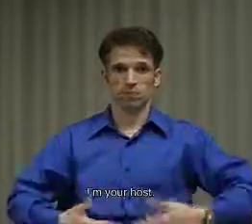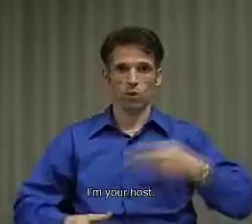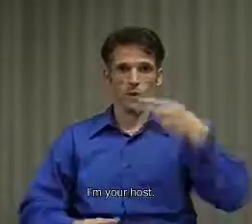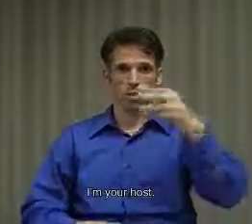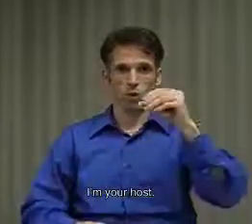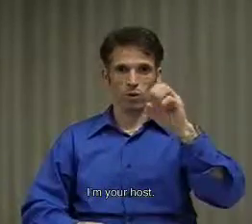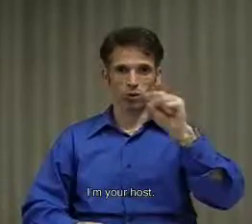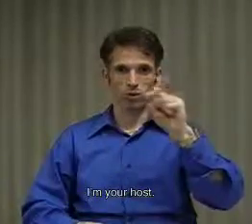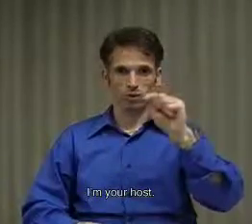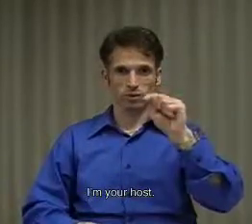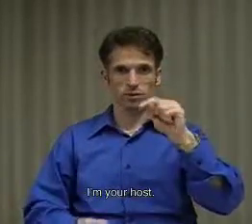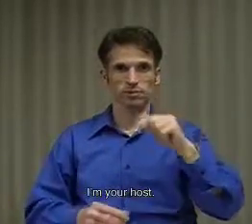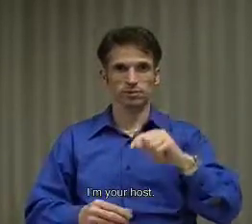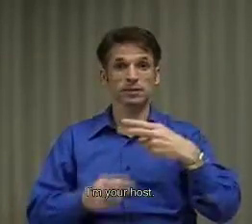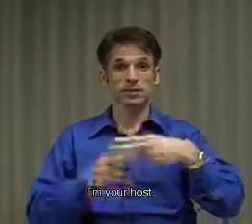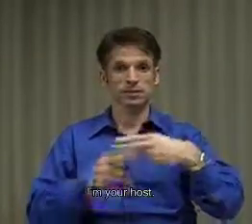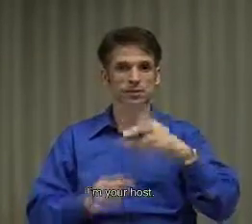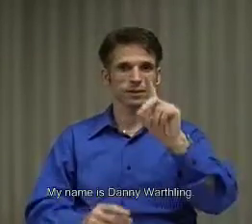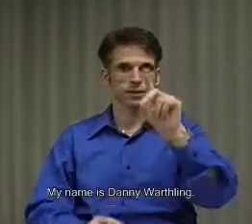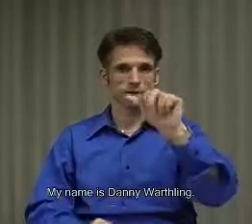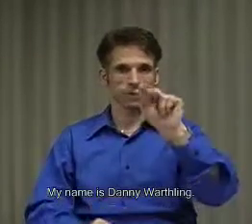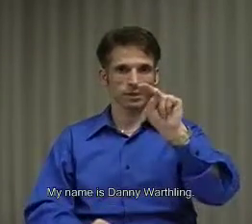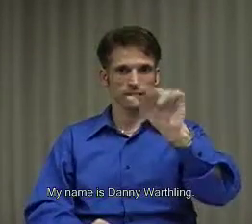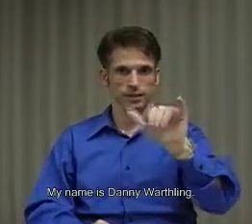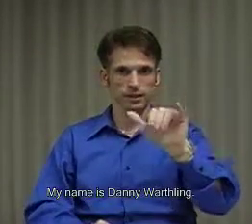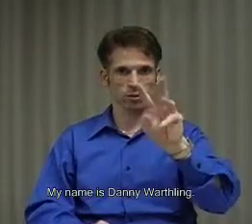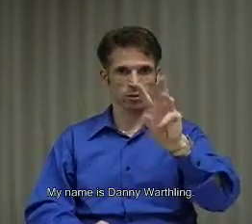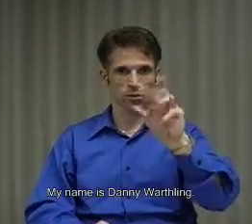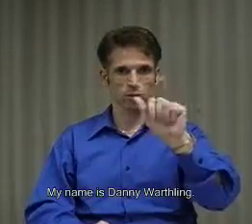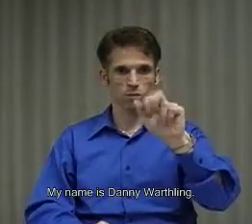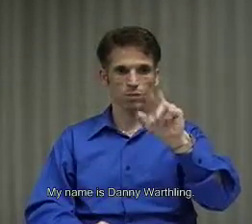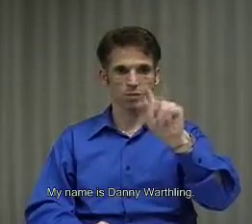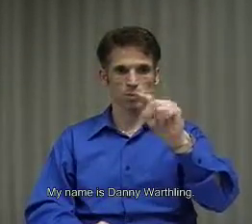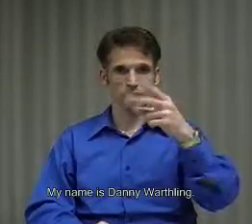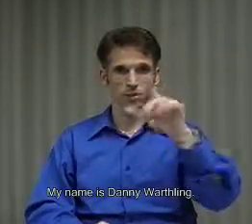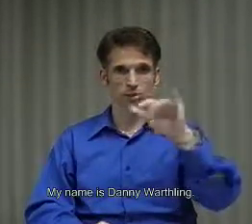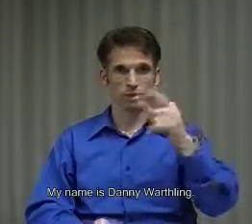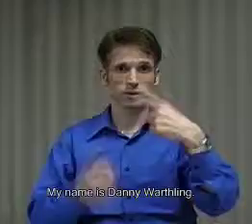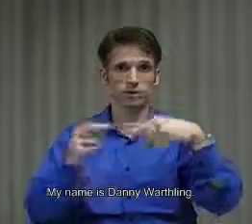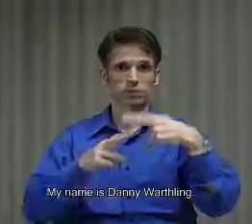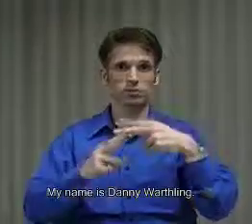I'm your host. My name is Danny Worthling.